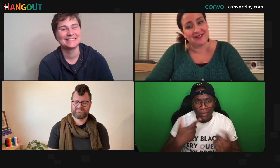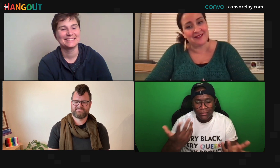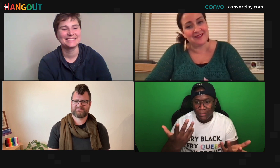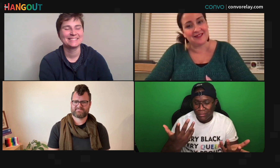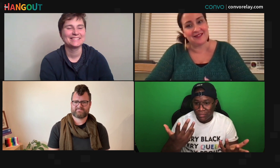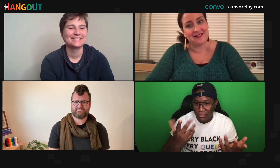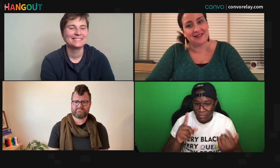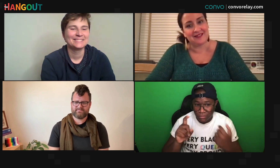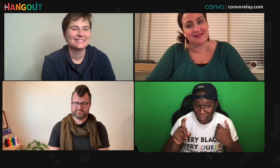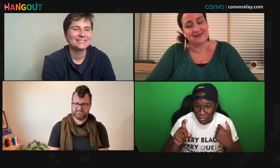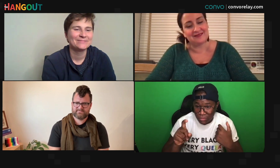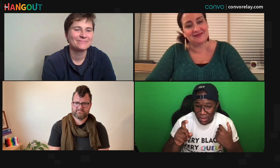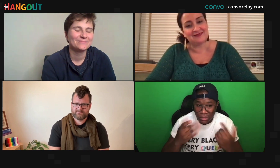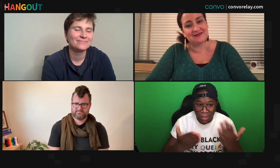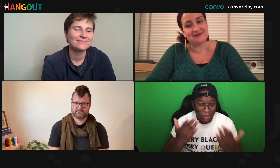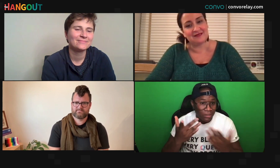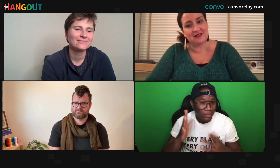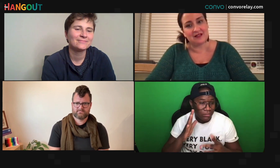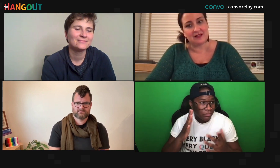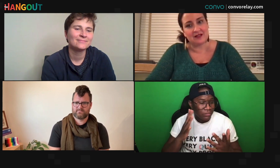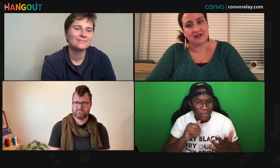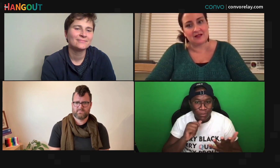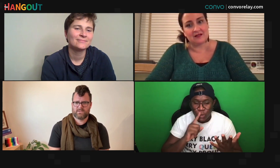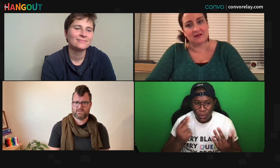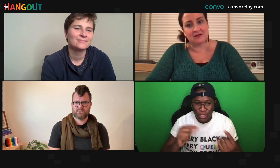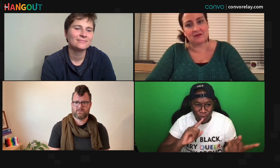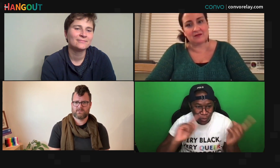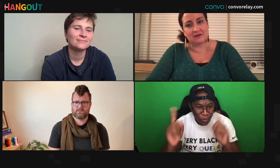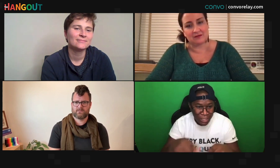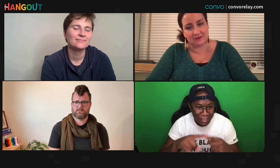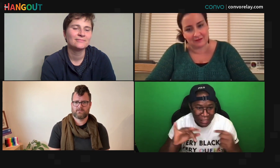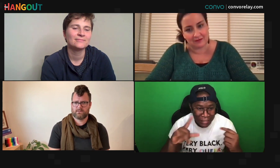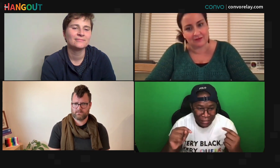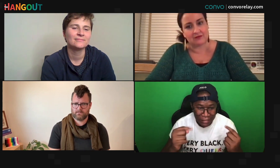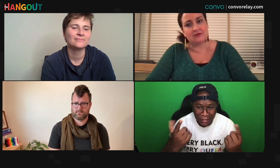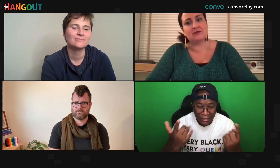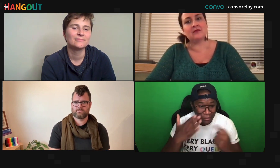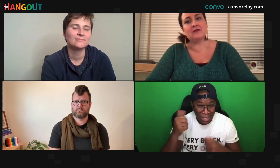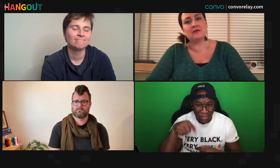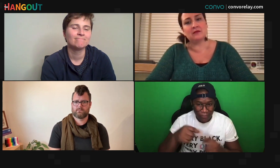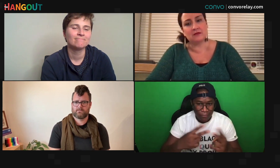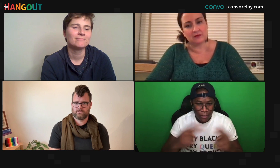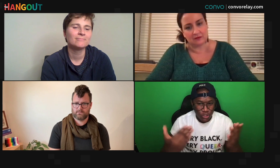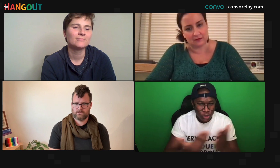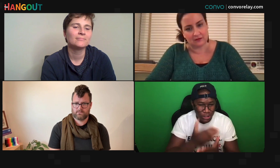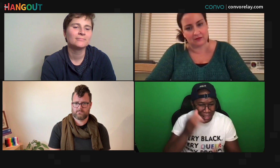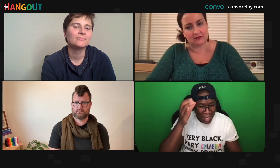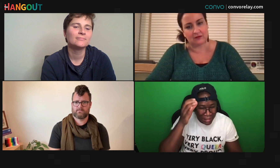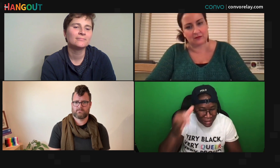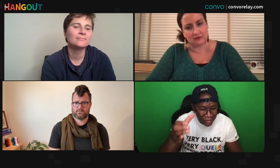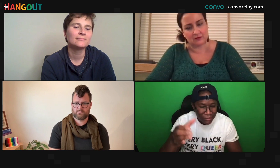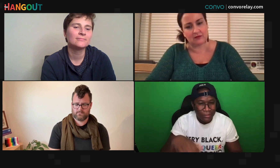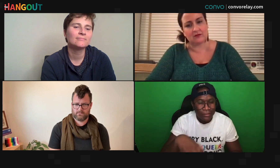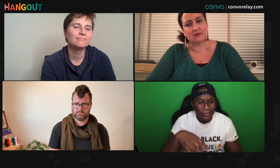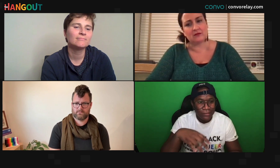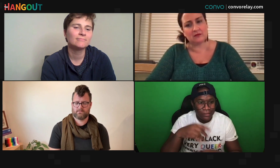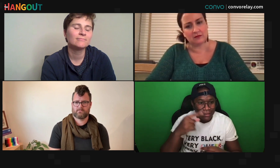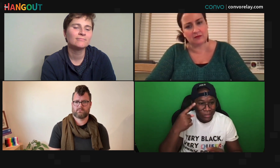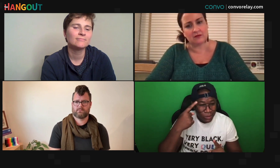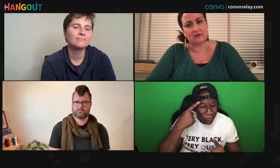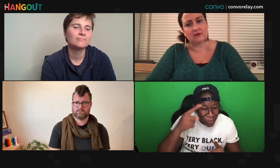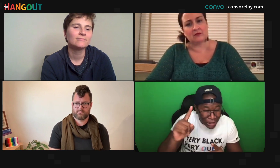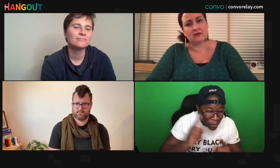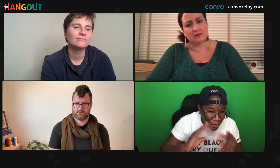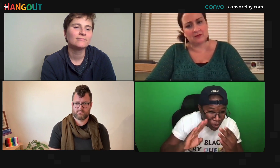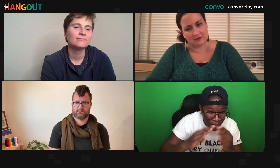book, I could not sleep for quite a few days. Really? I kept second guessing myself, thinking, what will the reaction be? This was